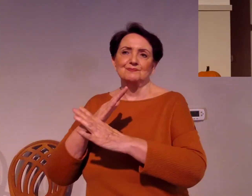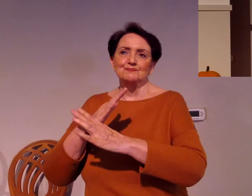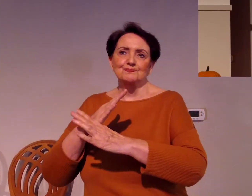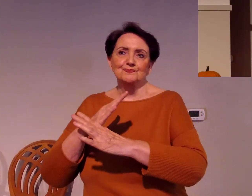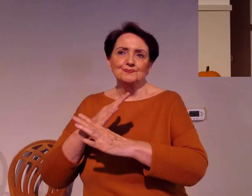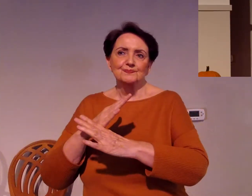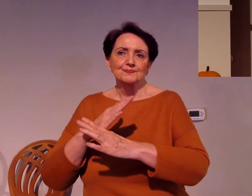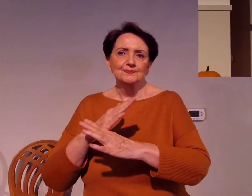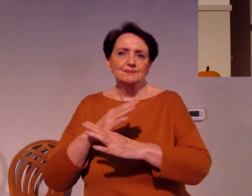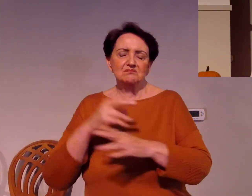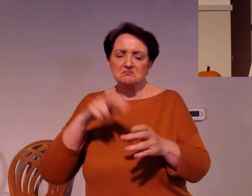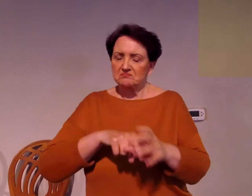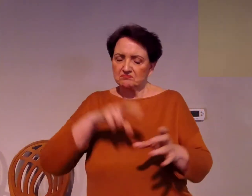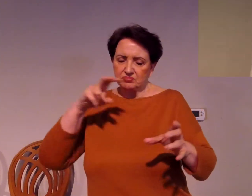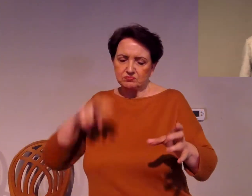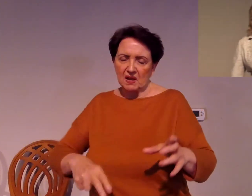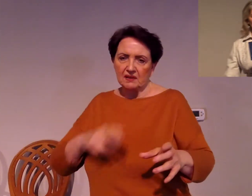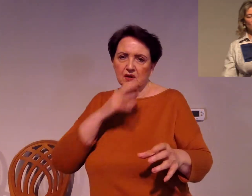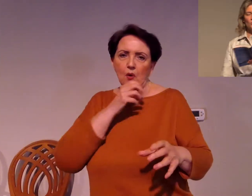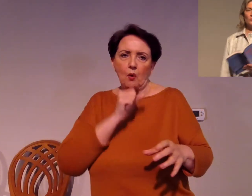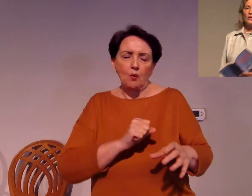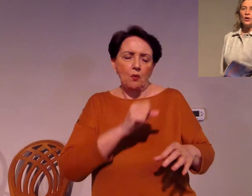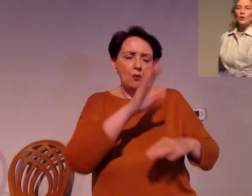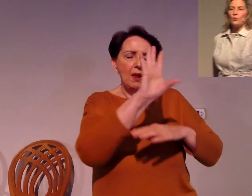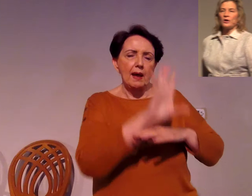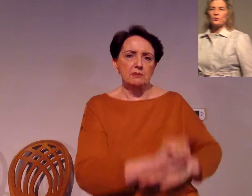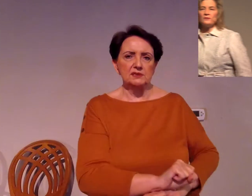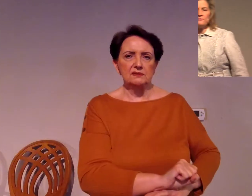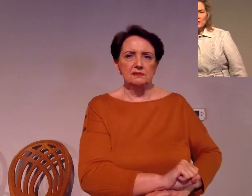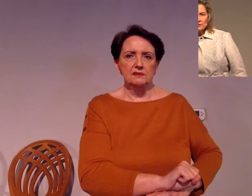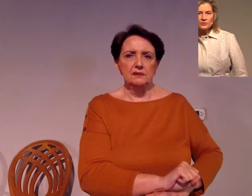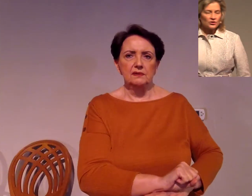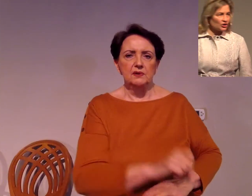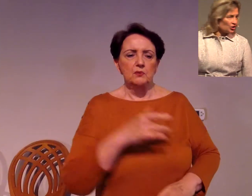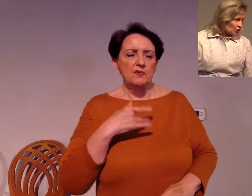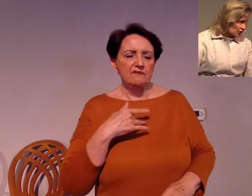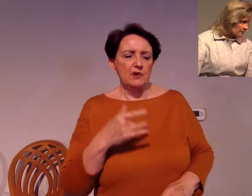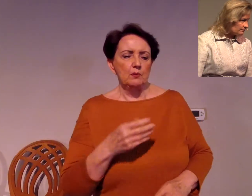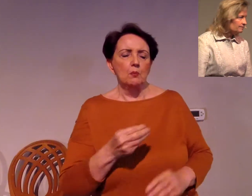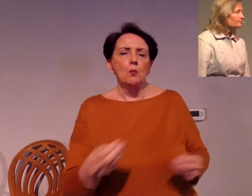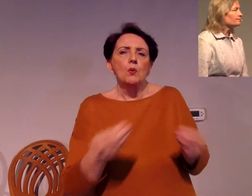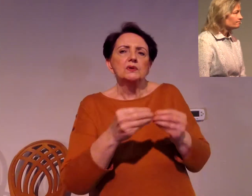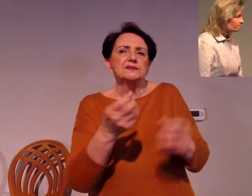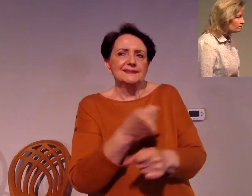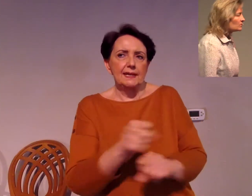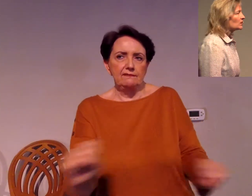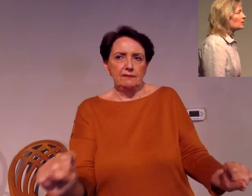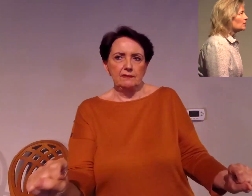to drop back into the old familiar zone where we feel secure.